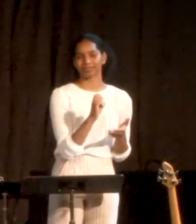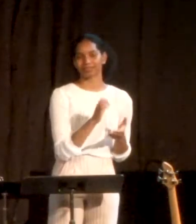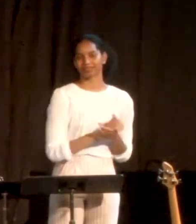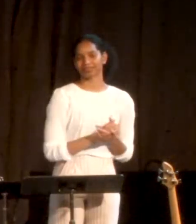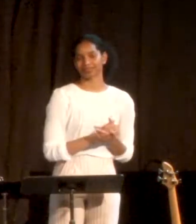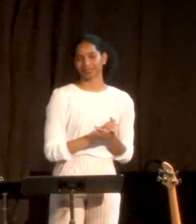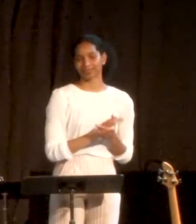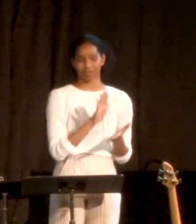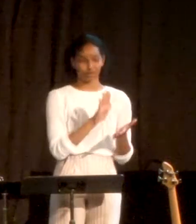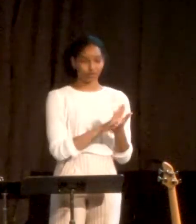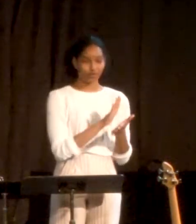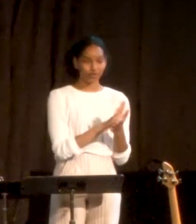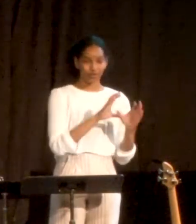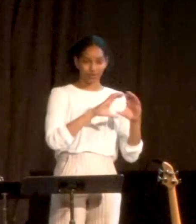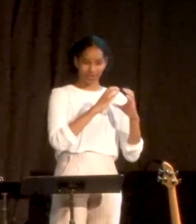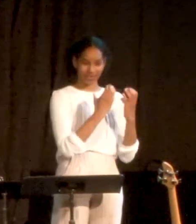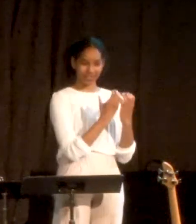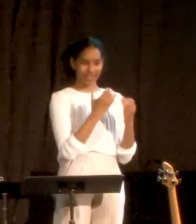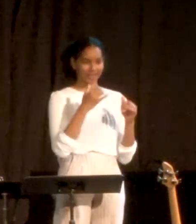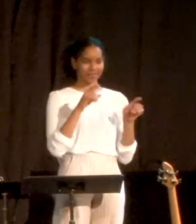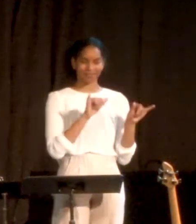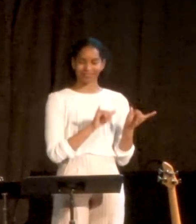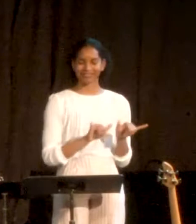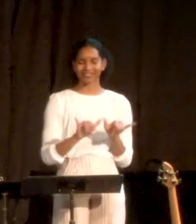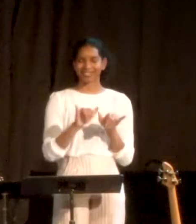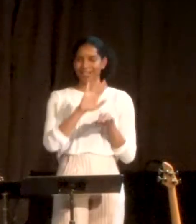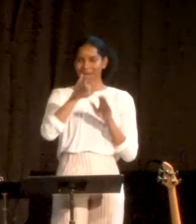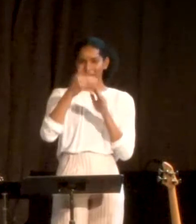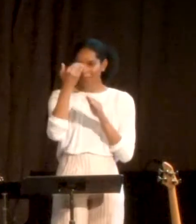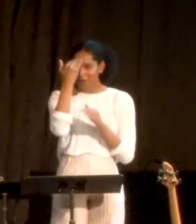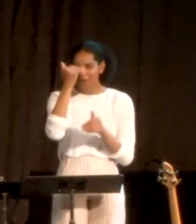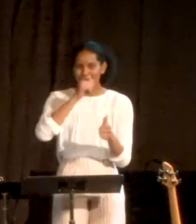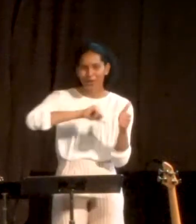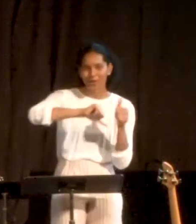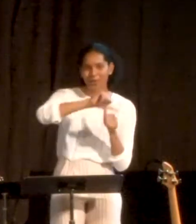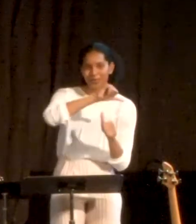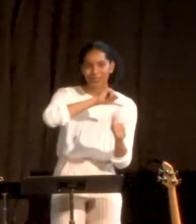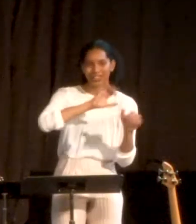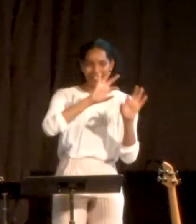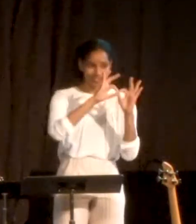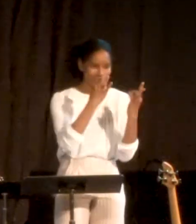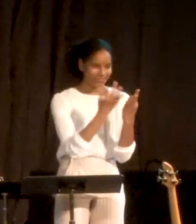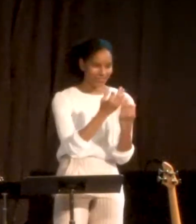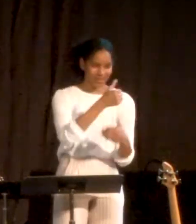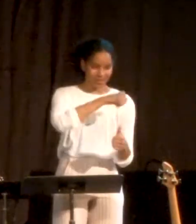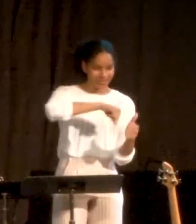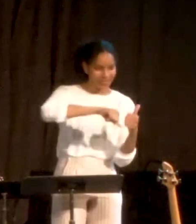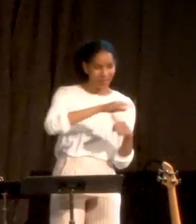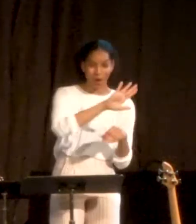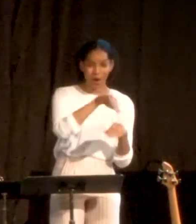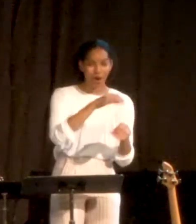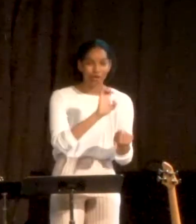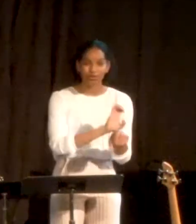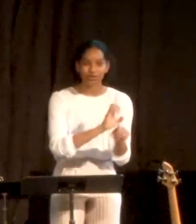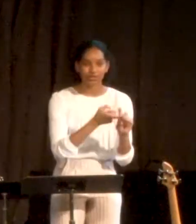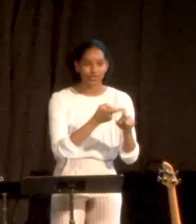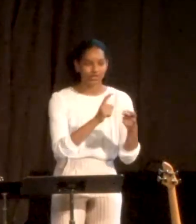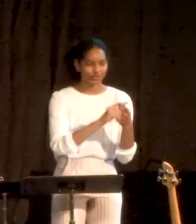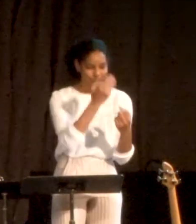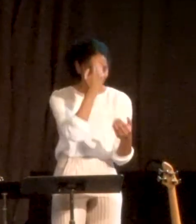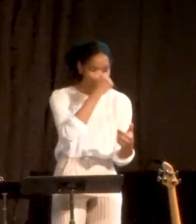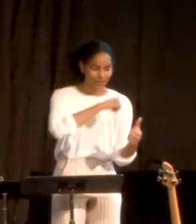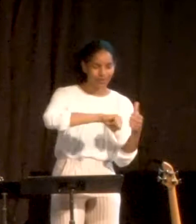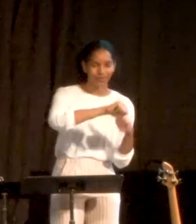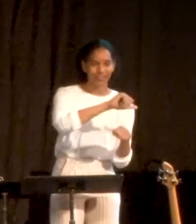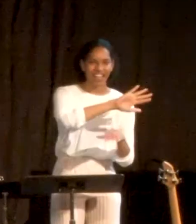Their school classmates were still here. Their kin, all their church friends, and they were